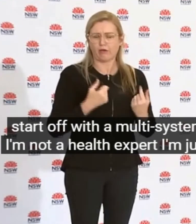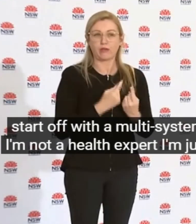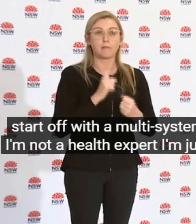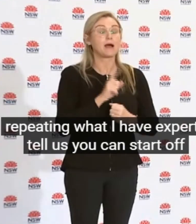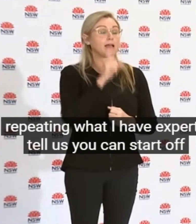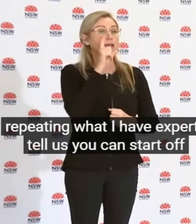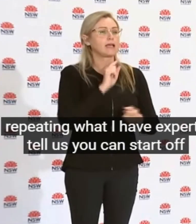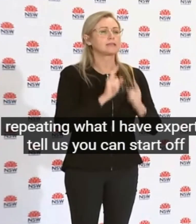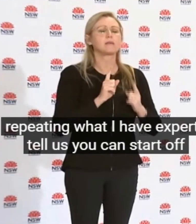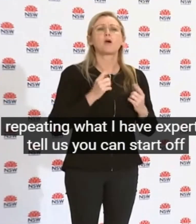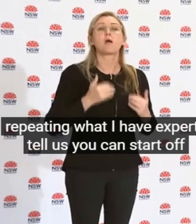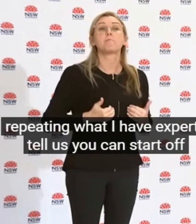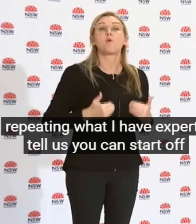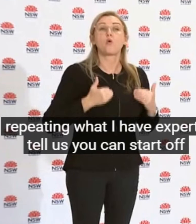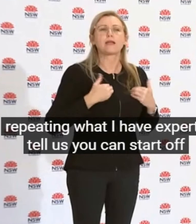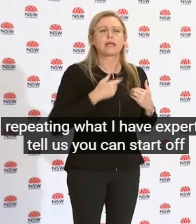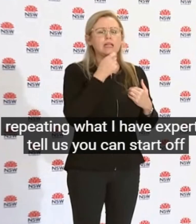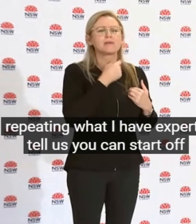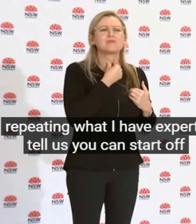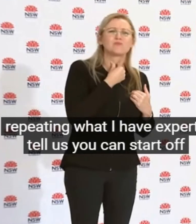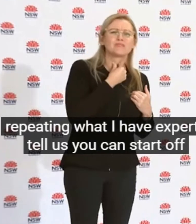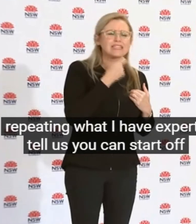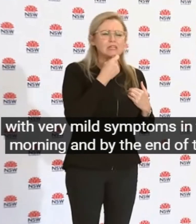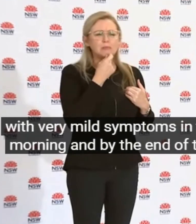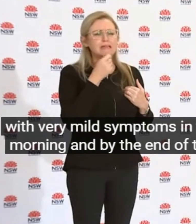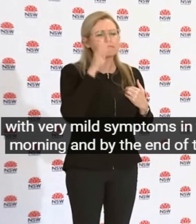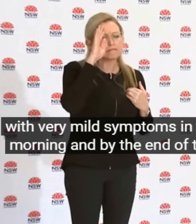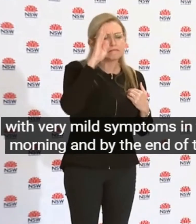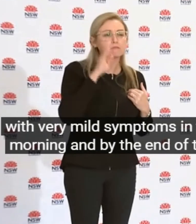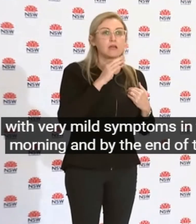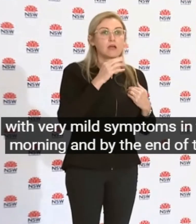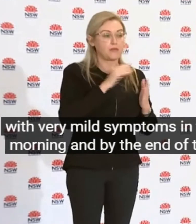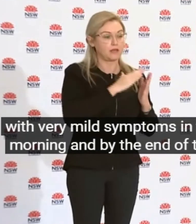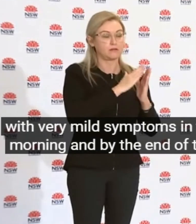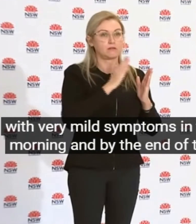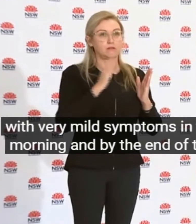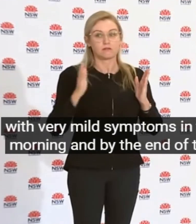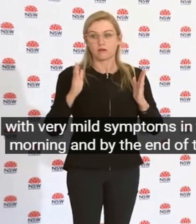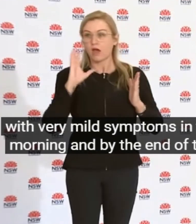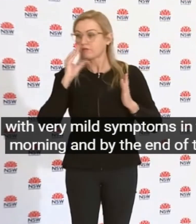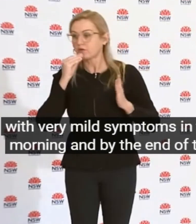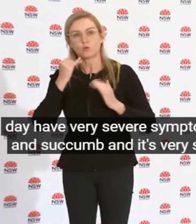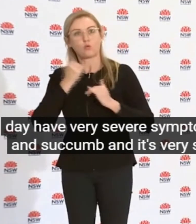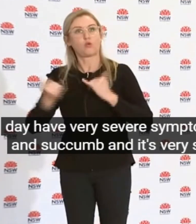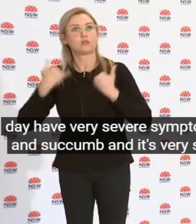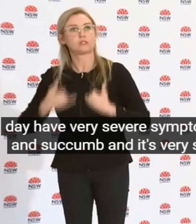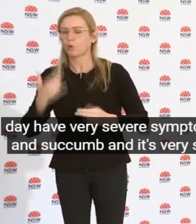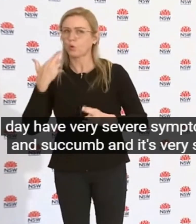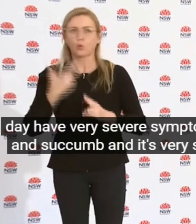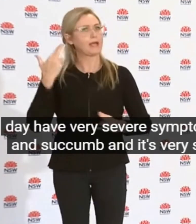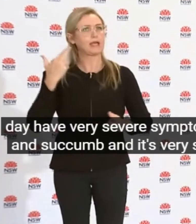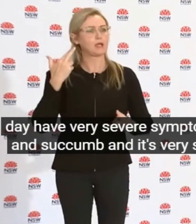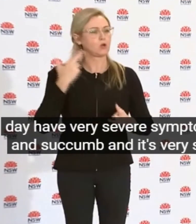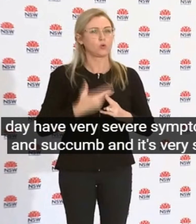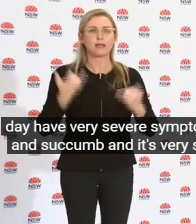in the morning, and by the end of the day have very severe symptoms and succumb. And it's very sad when people don't even get any medical help and are